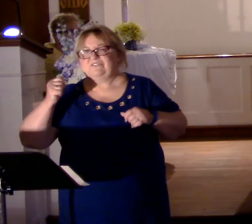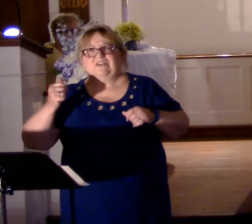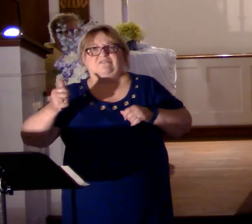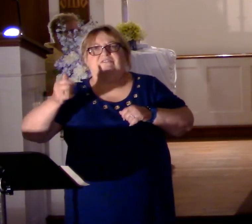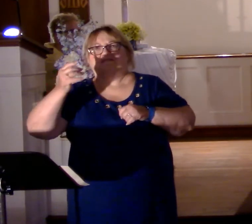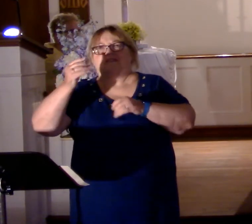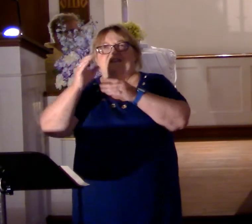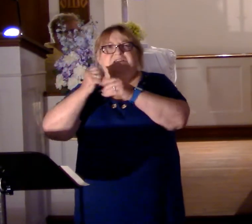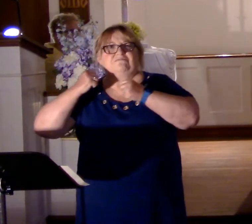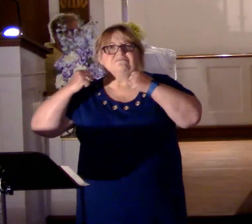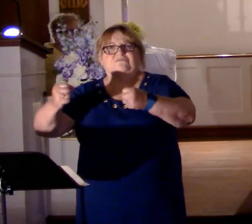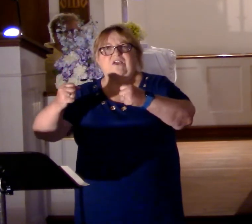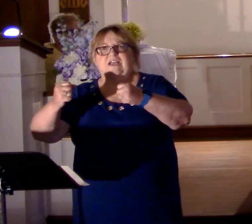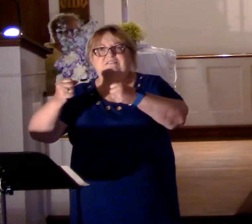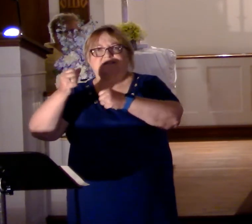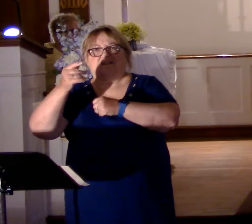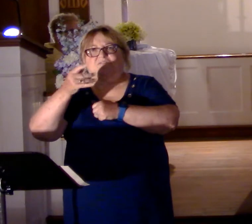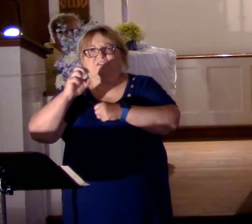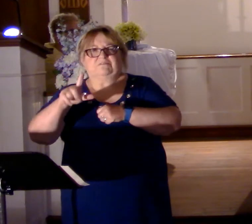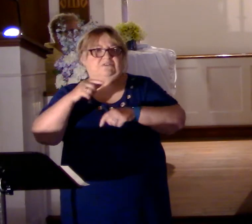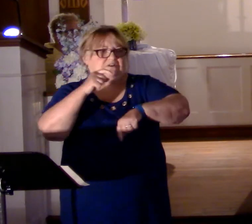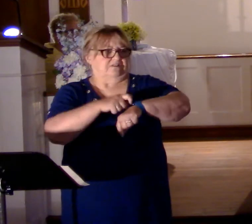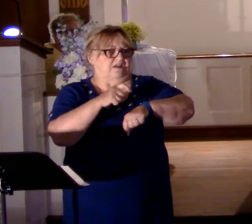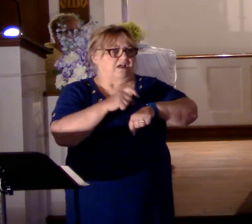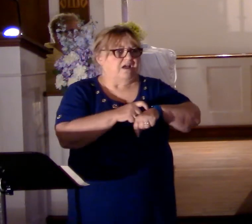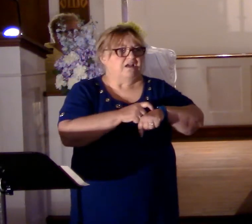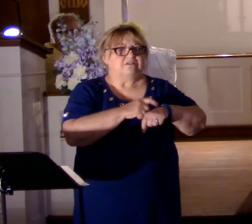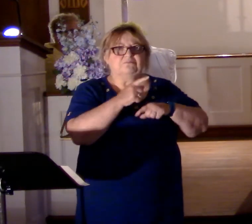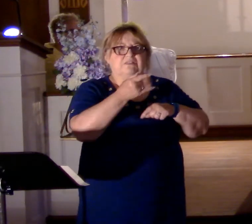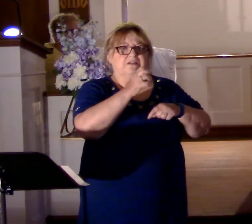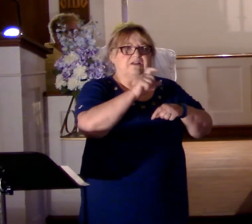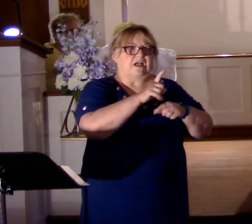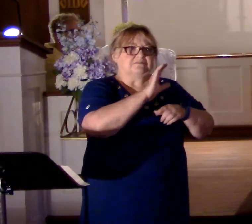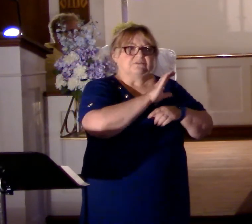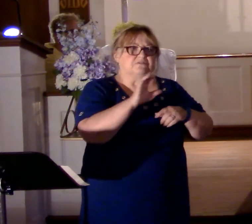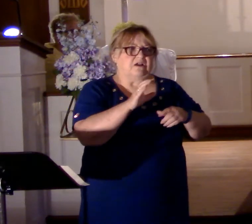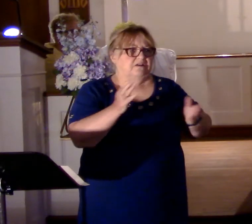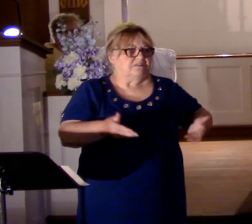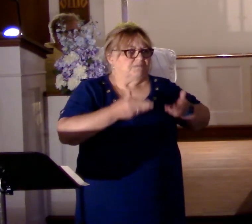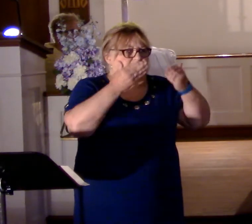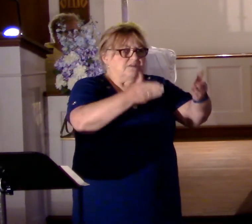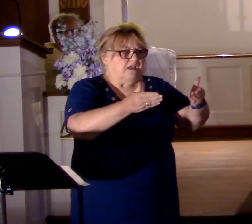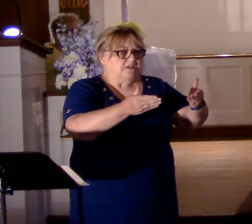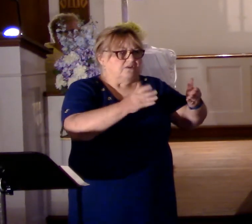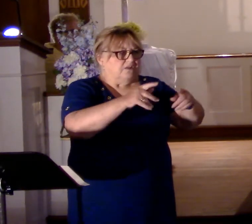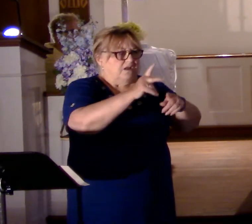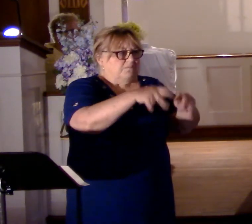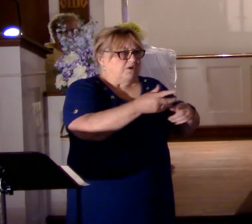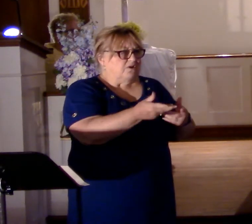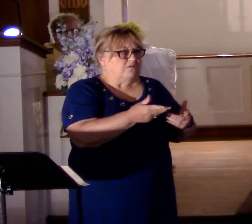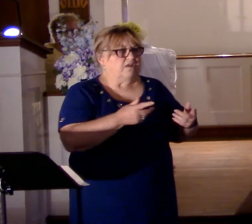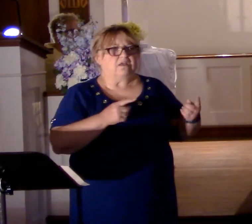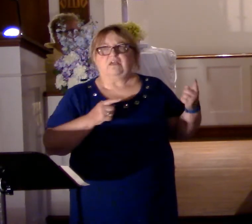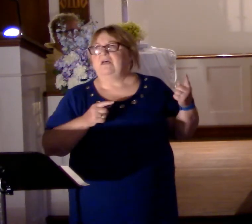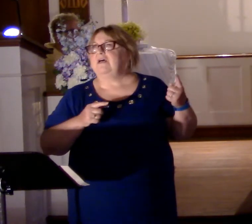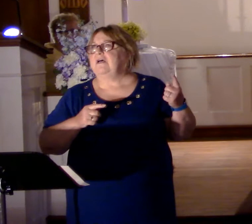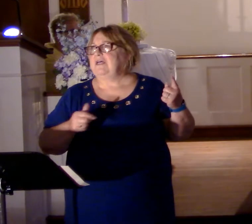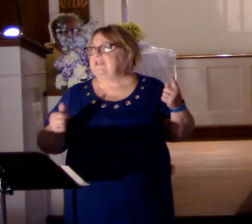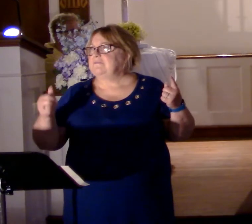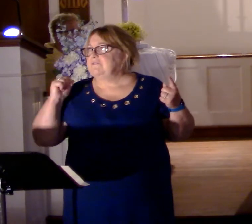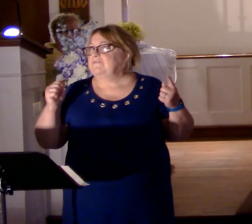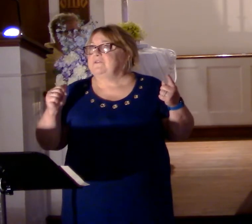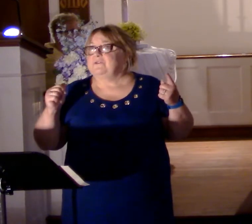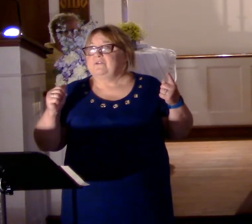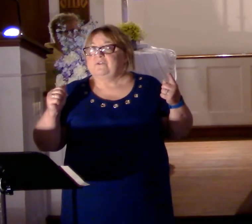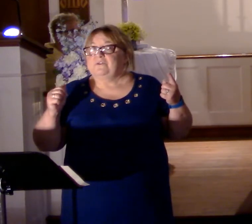the gospel. There are times when the gospel of Christ is presented to a person and he or she